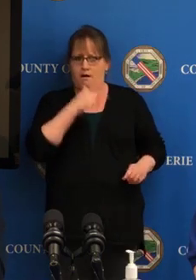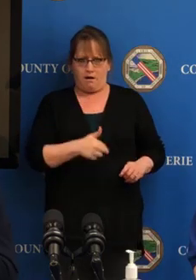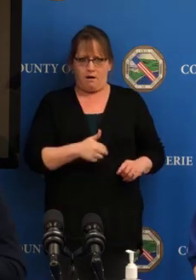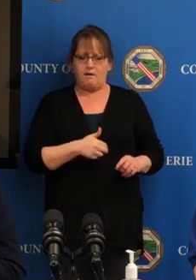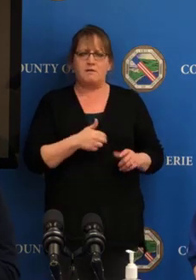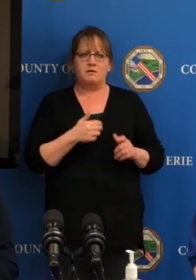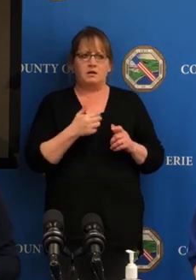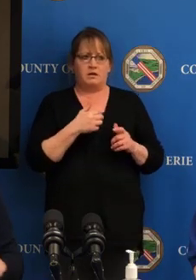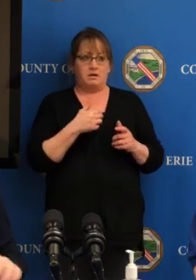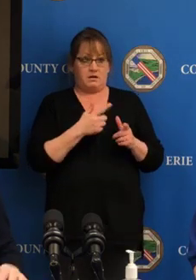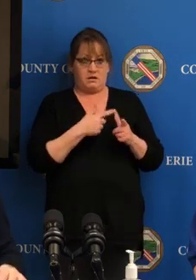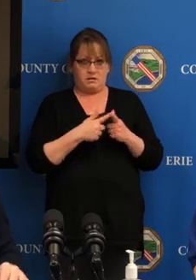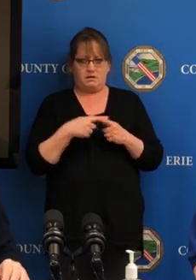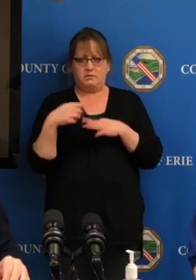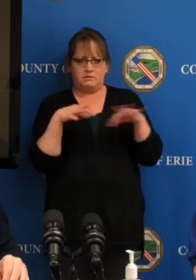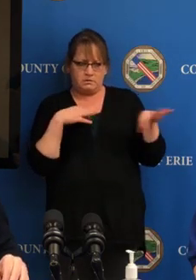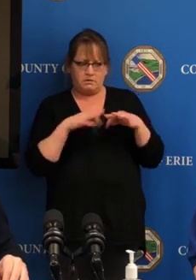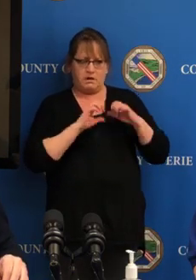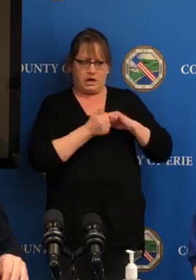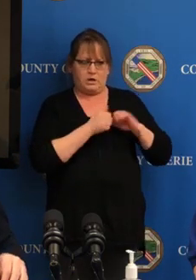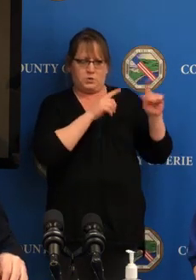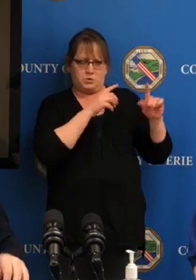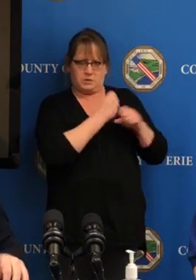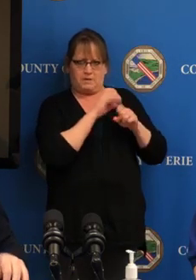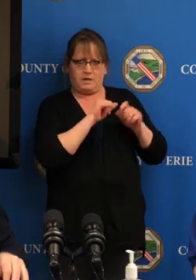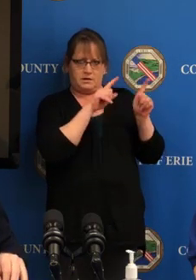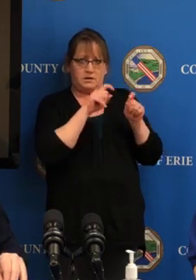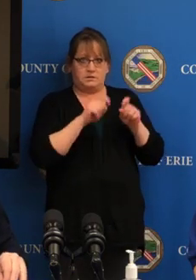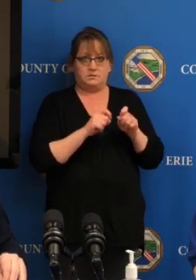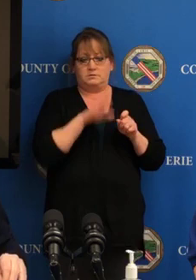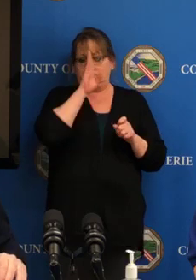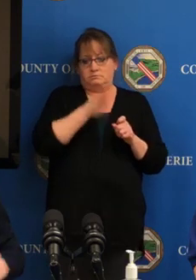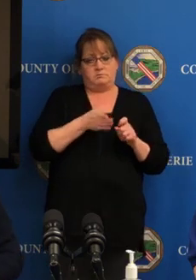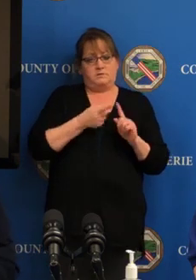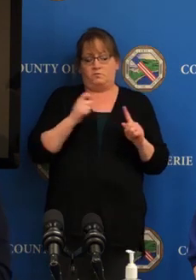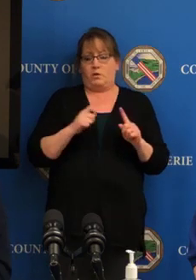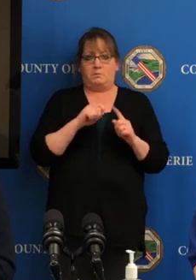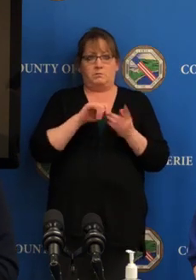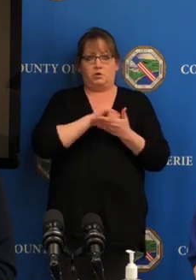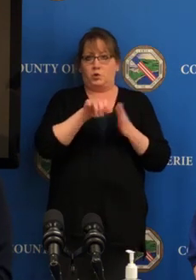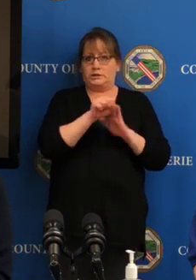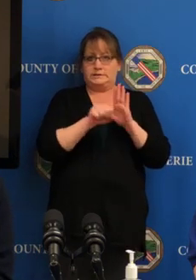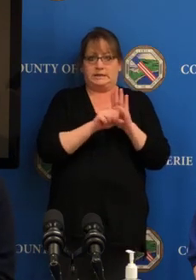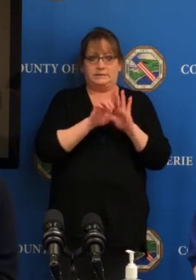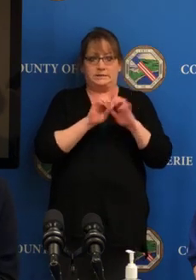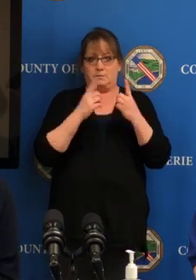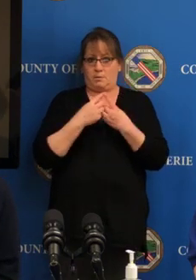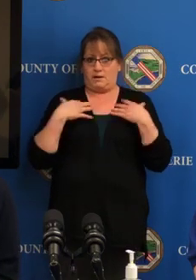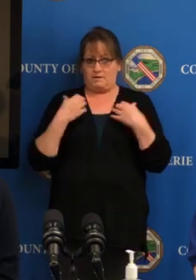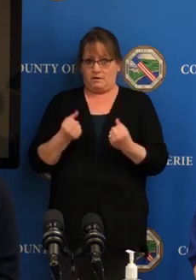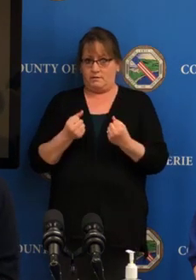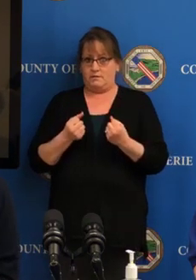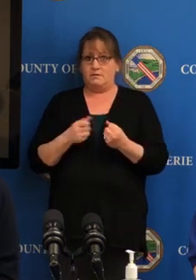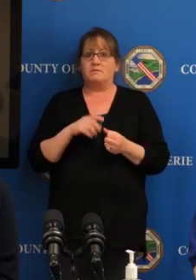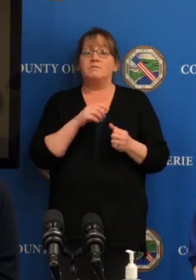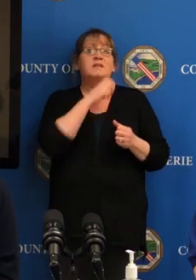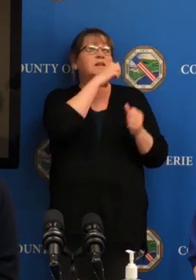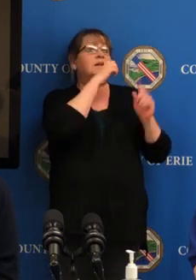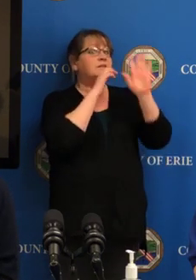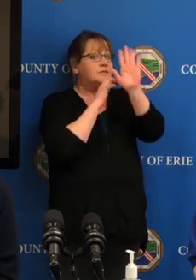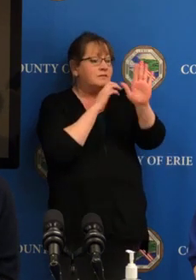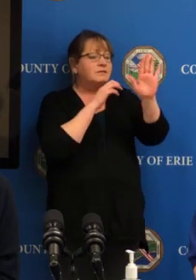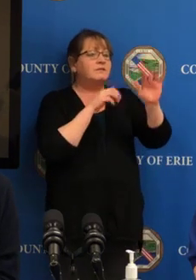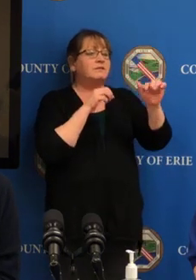you how you would get tested. This is straight from the New York State Department of Health, but those who who are not recommended to be tested by the New York